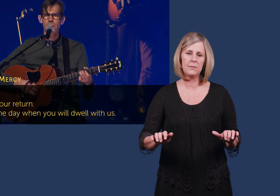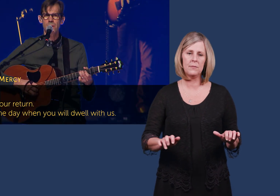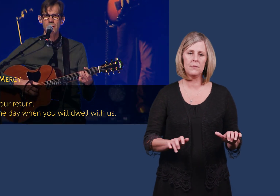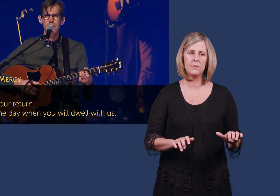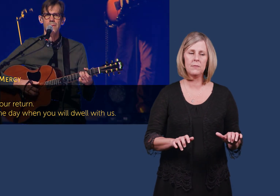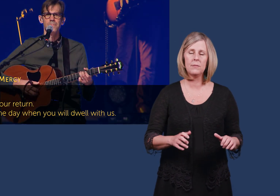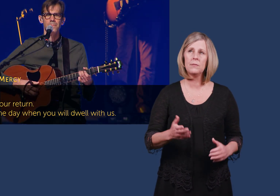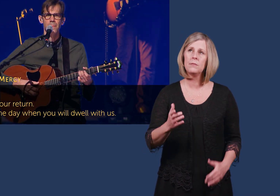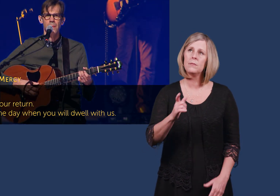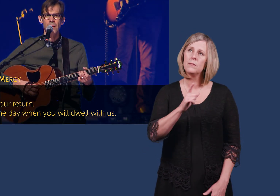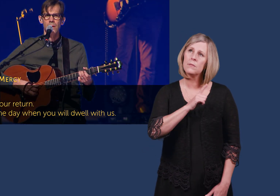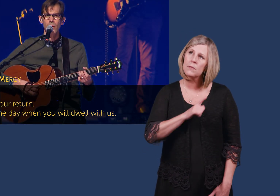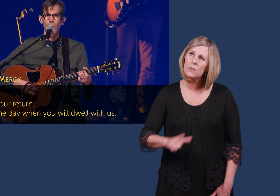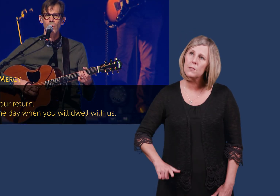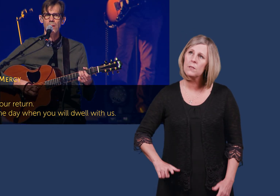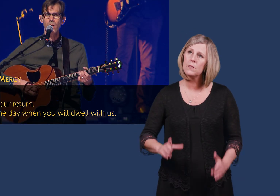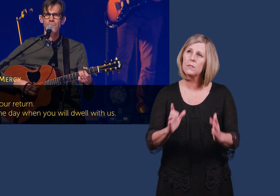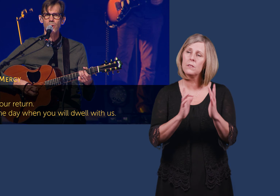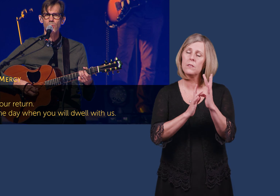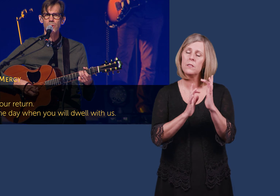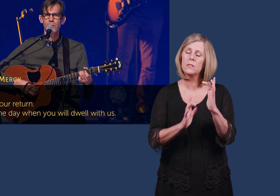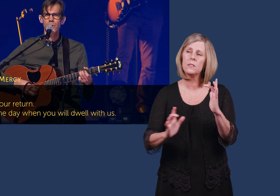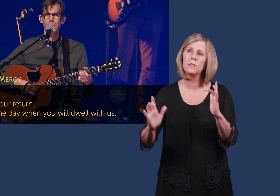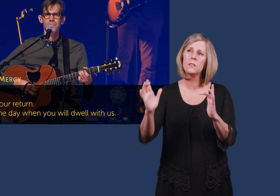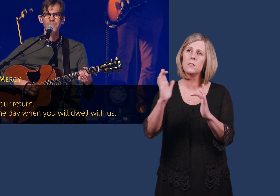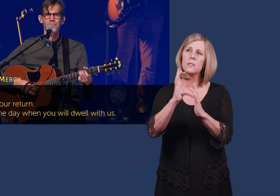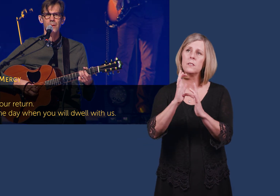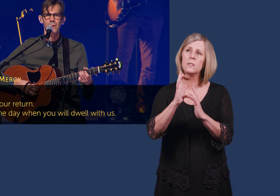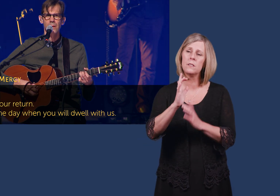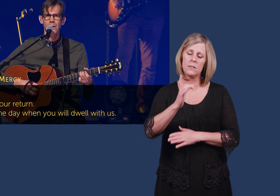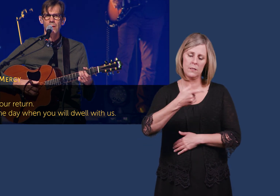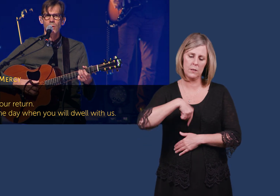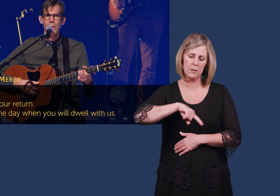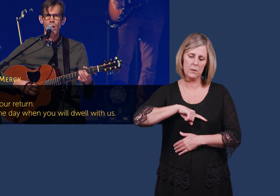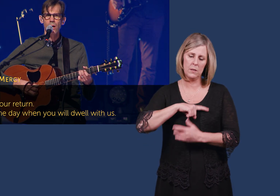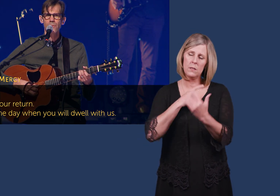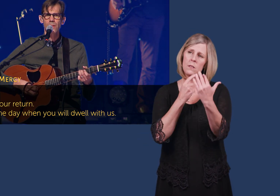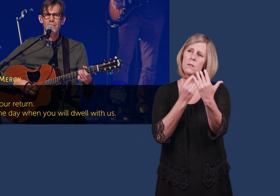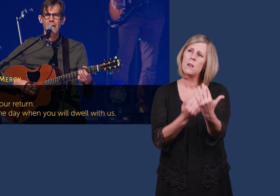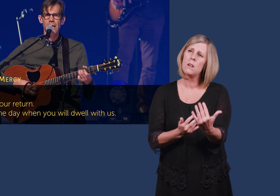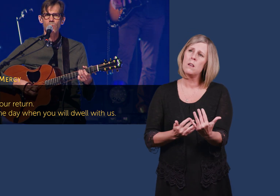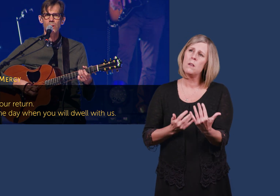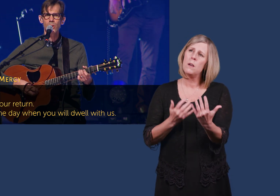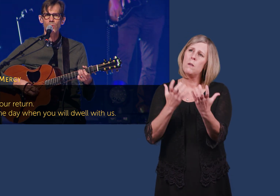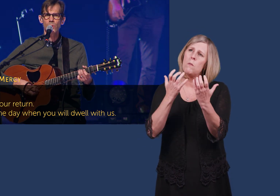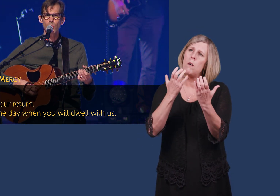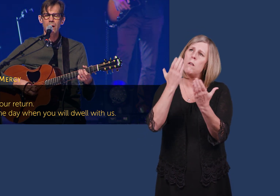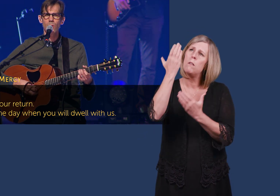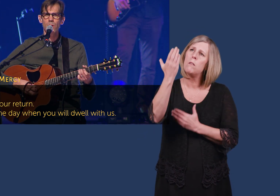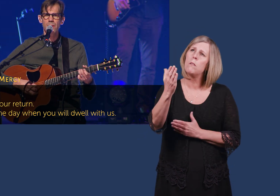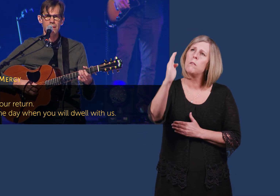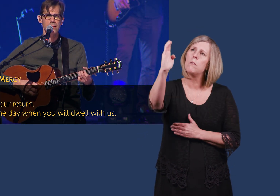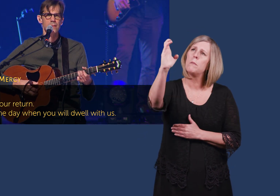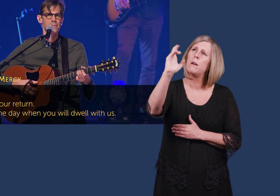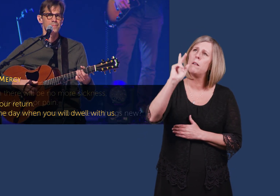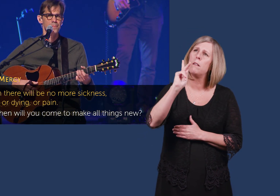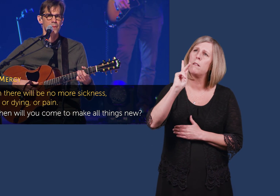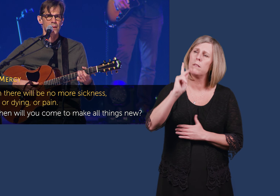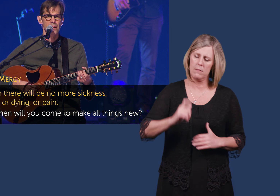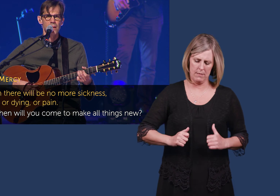Lord Jesus, we long for your return. We long for the day when you will dwell with